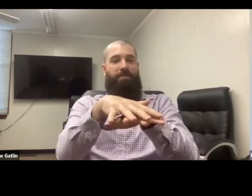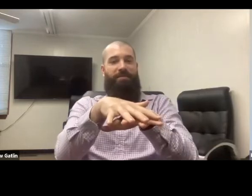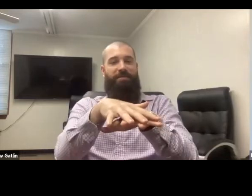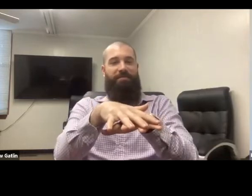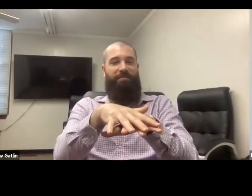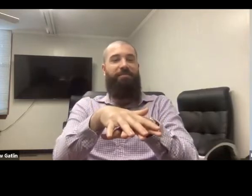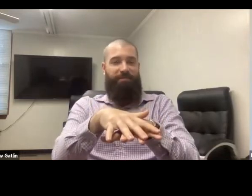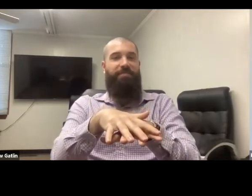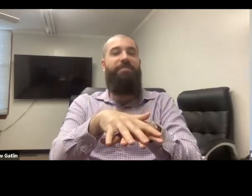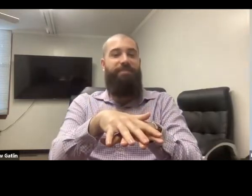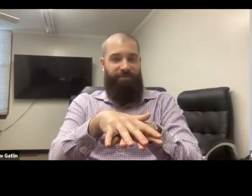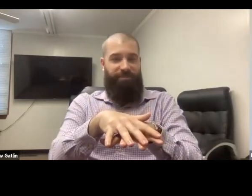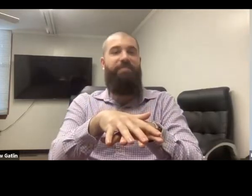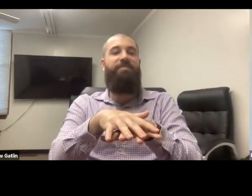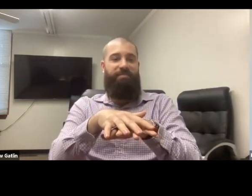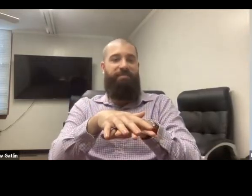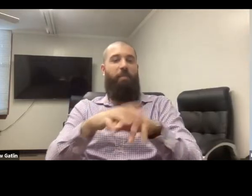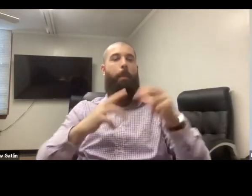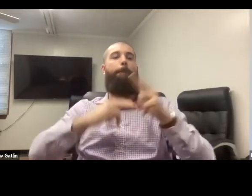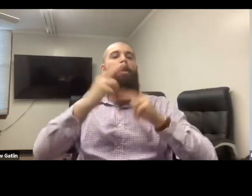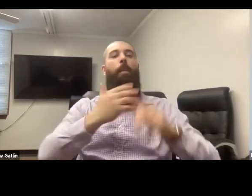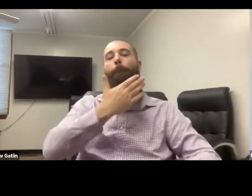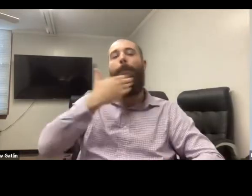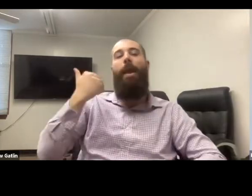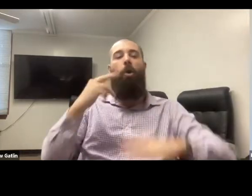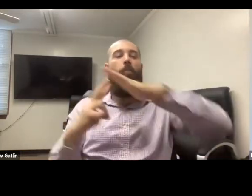and the child's needs, and I try to integrate those.